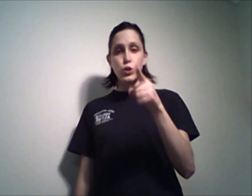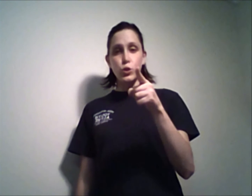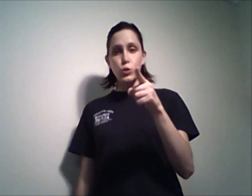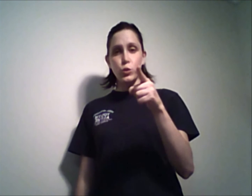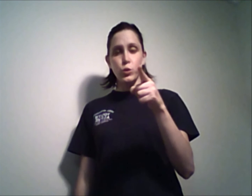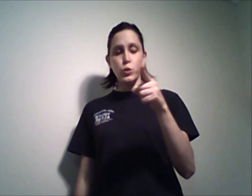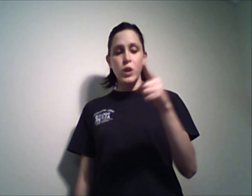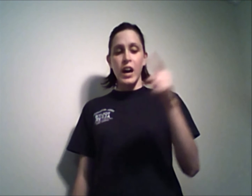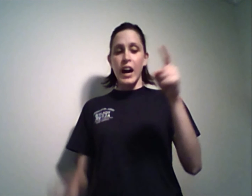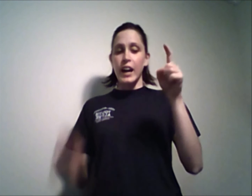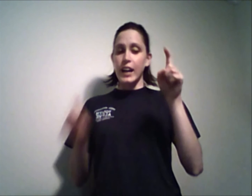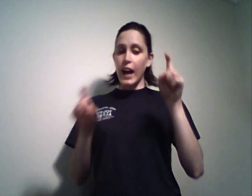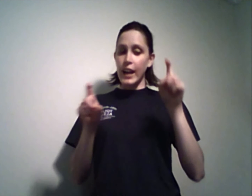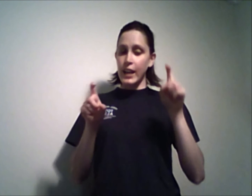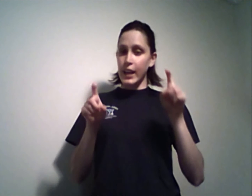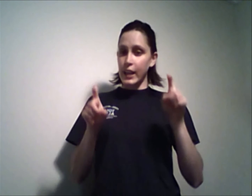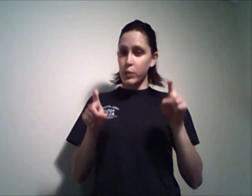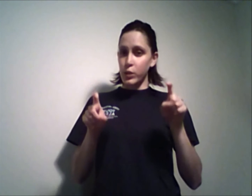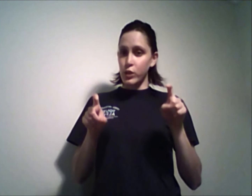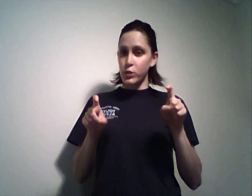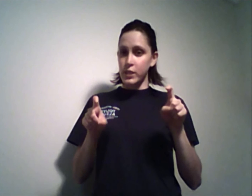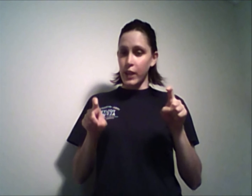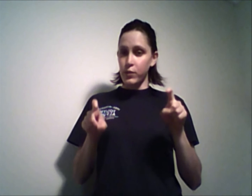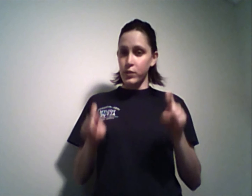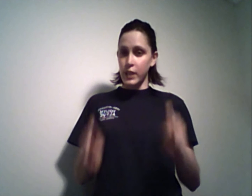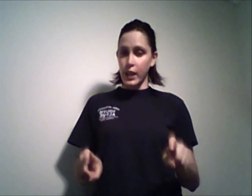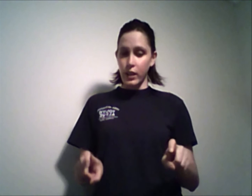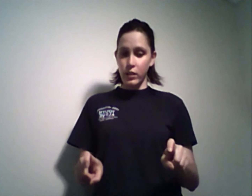you gotta, again, we're going to do the sign for need.